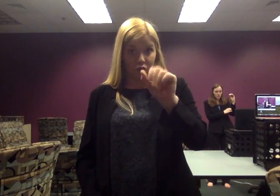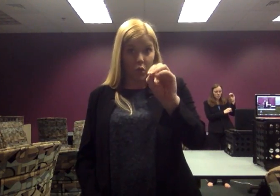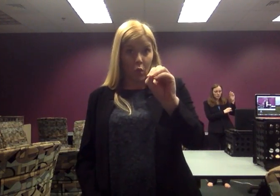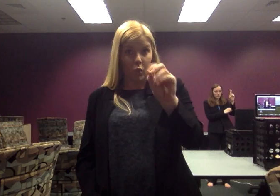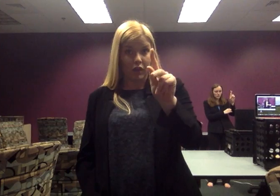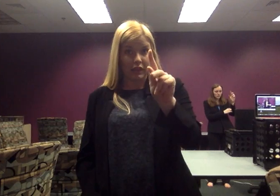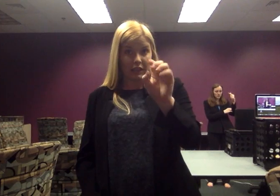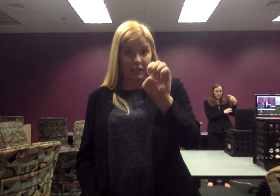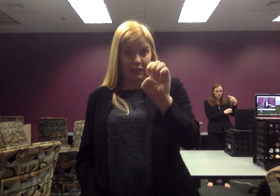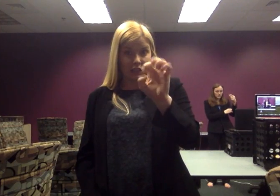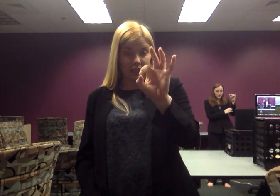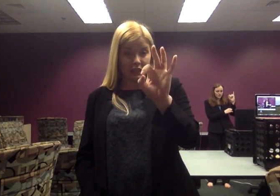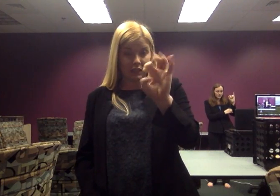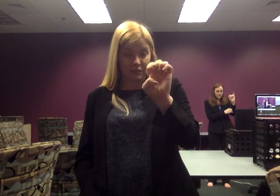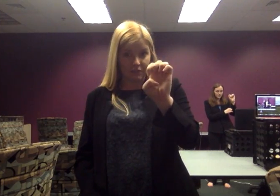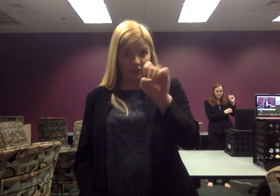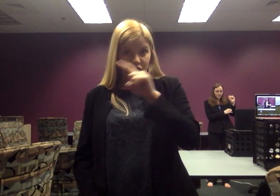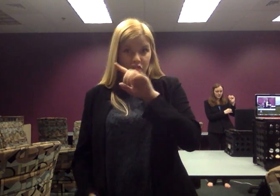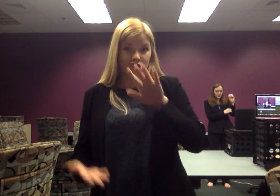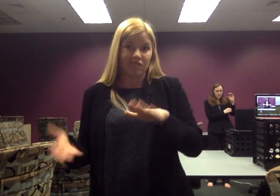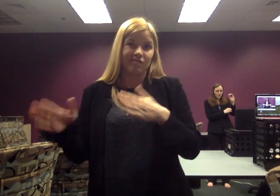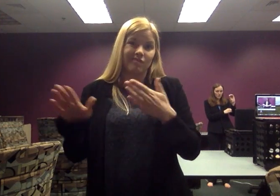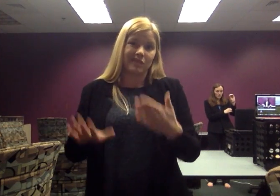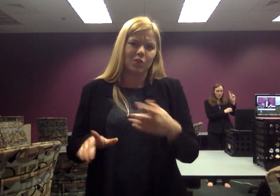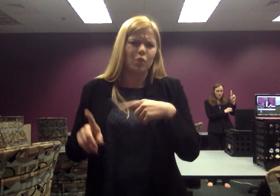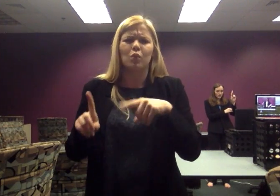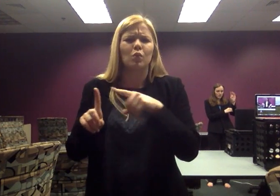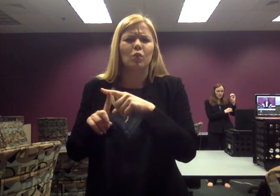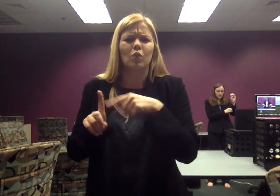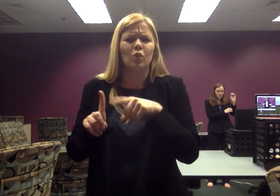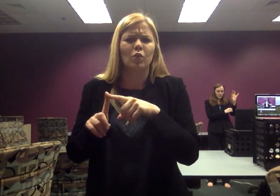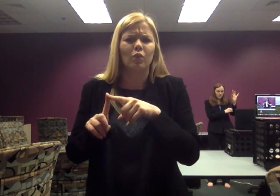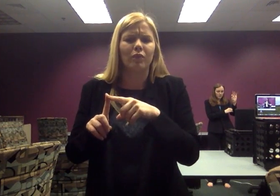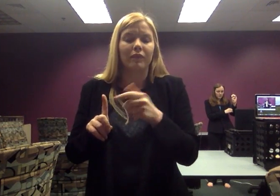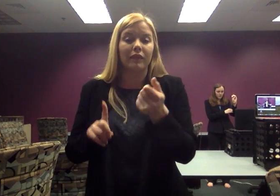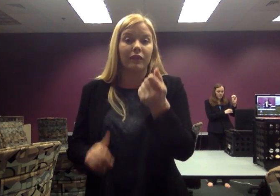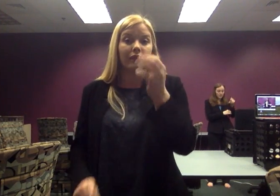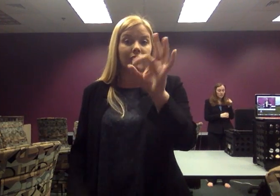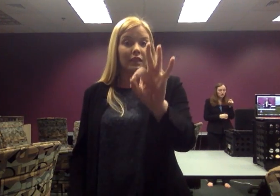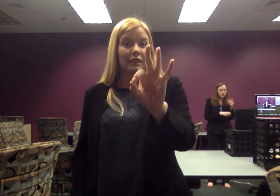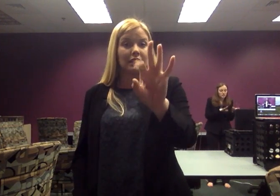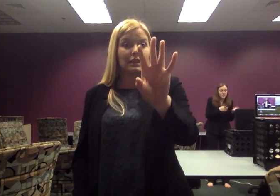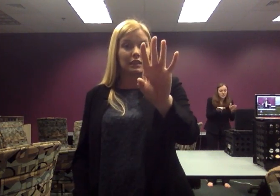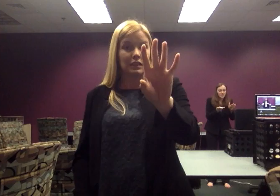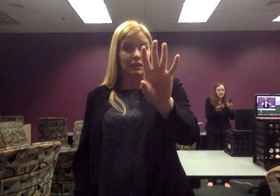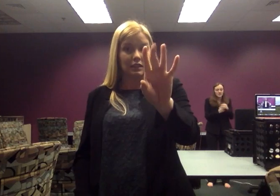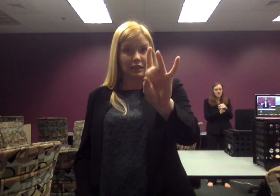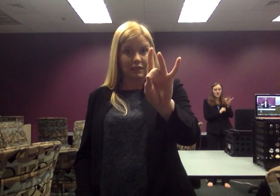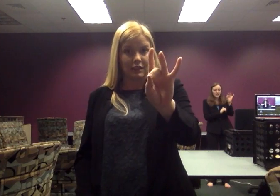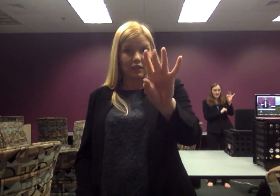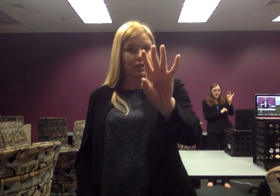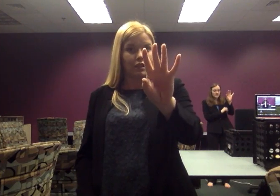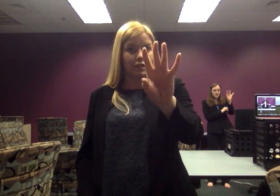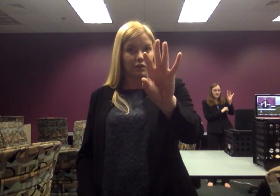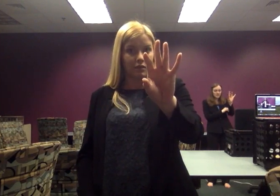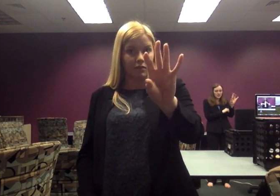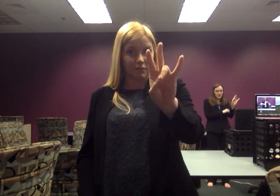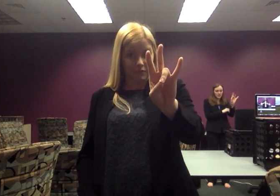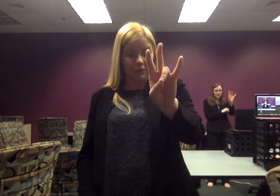she died in 1987. How many of you were born in 1987 or 88? Okay, so she died around the